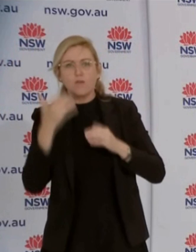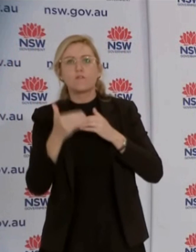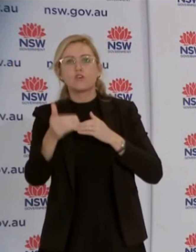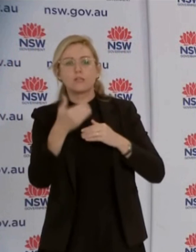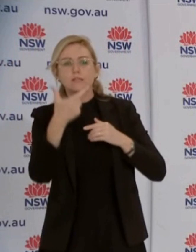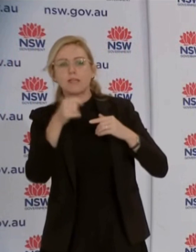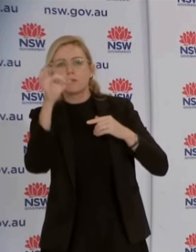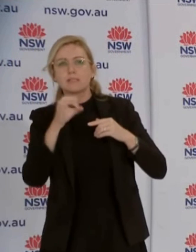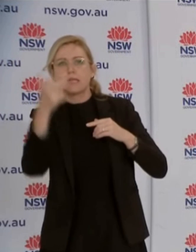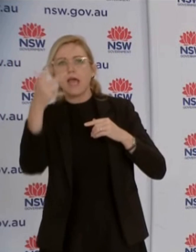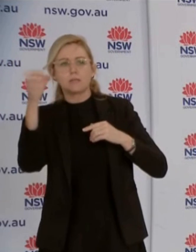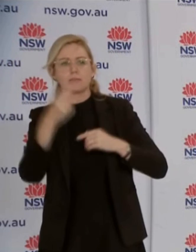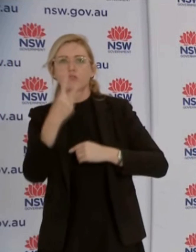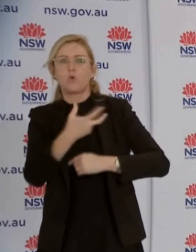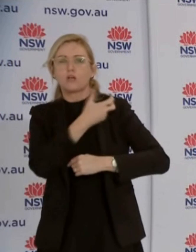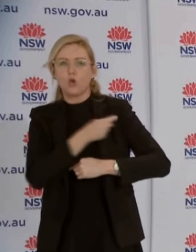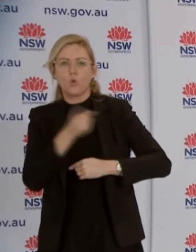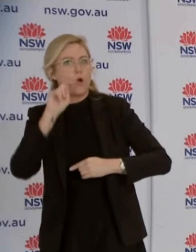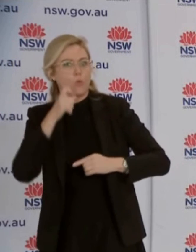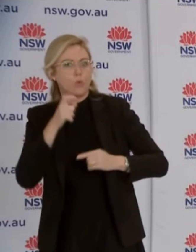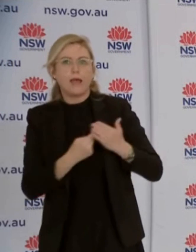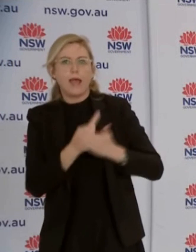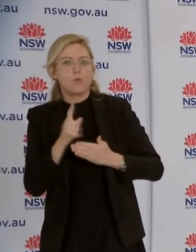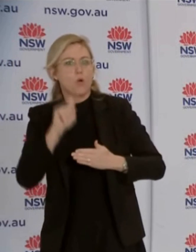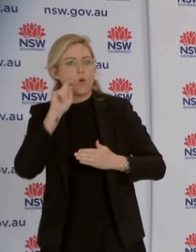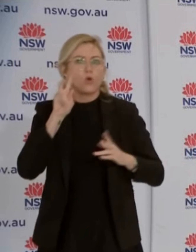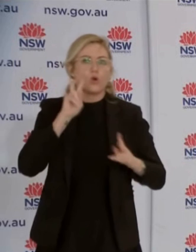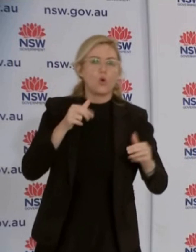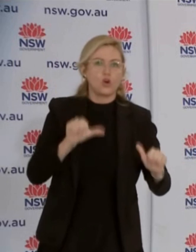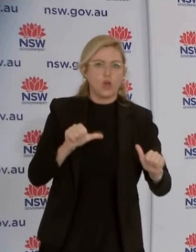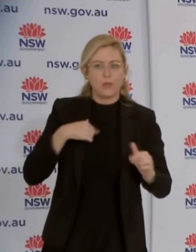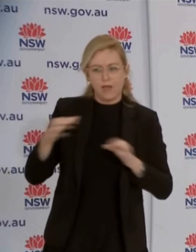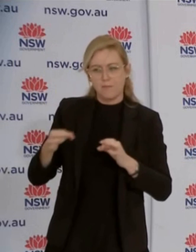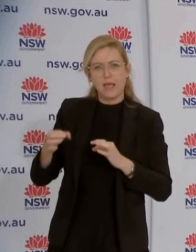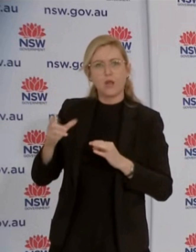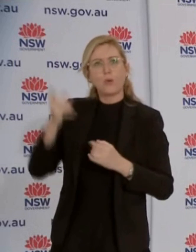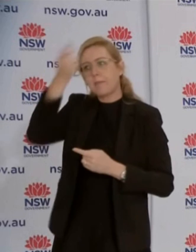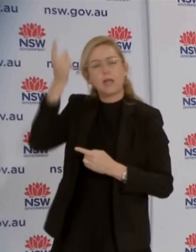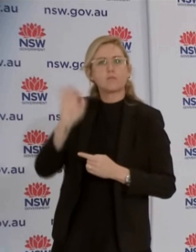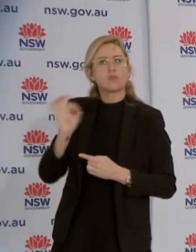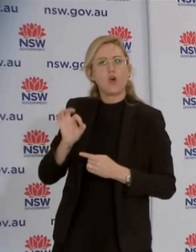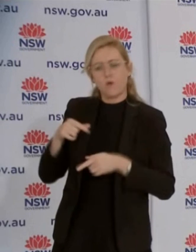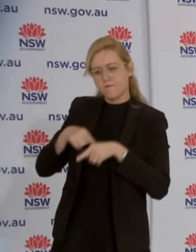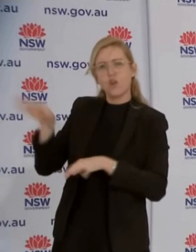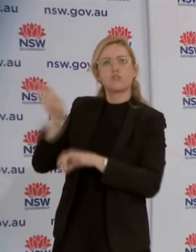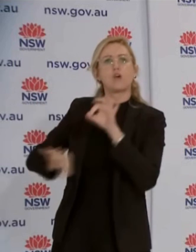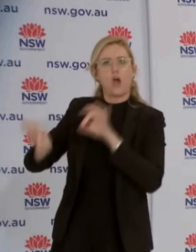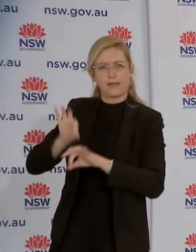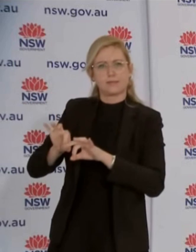state premiers do, but I would just urge everybody to sign up or to commit to the plan that all of us signed up